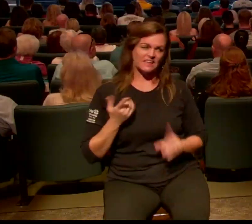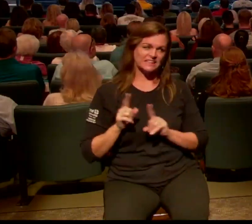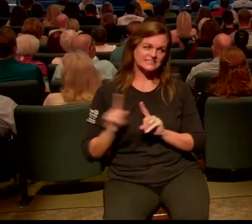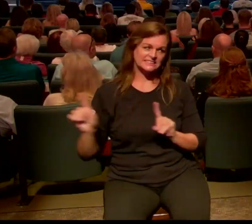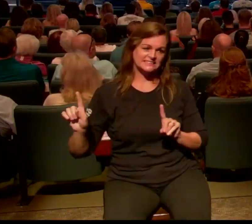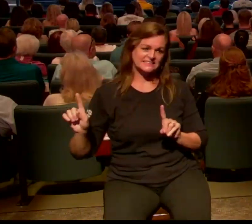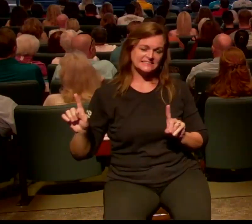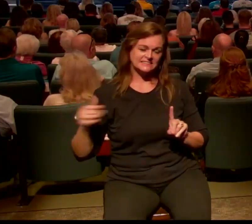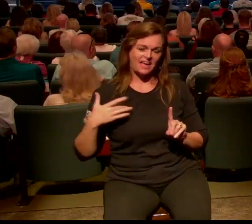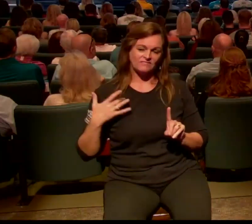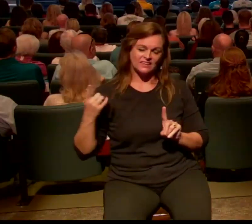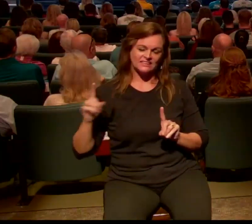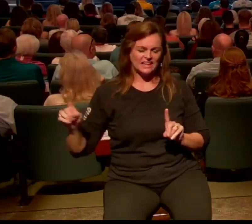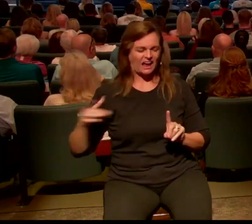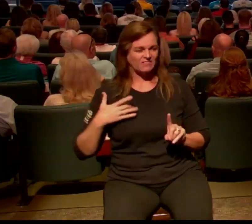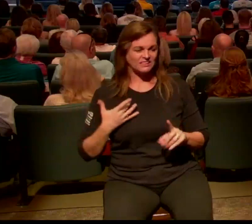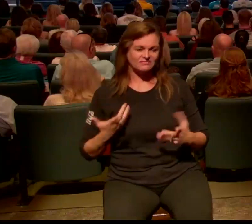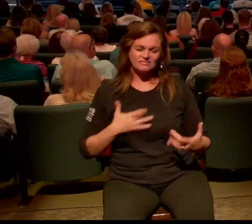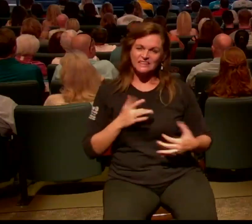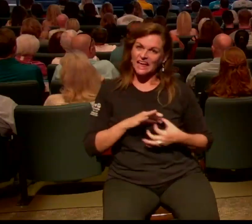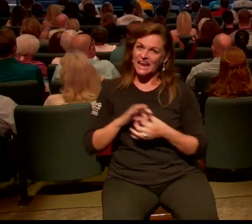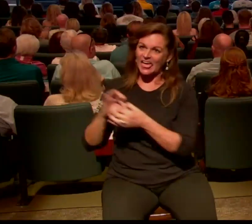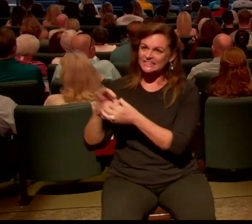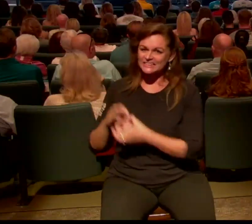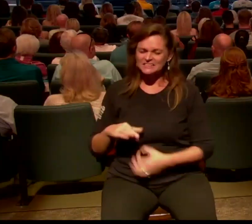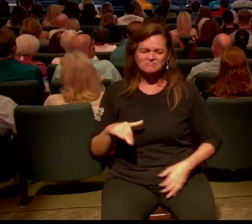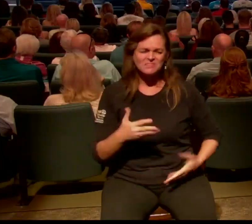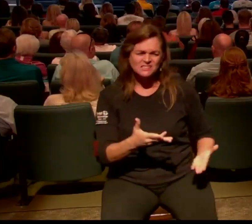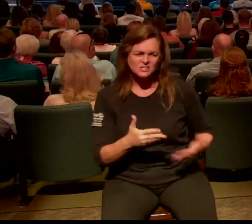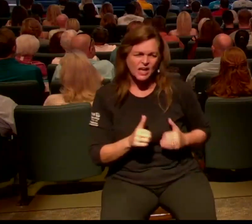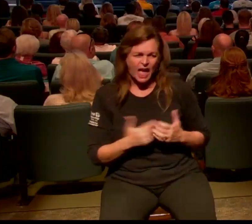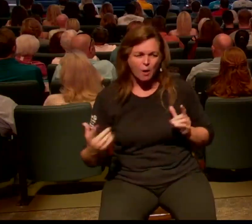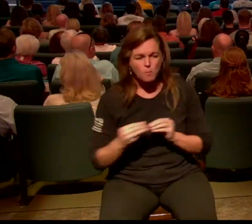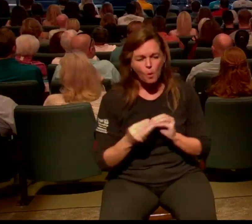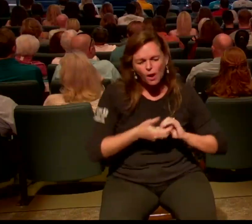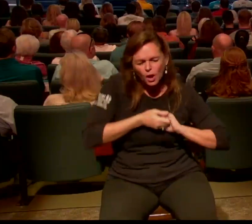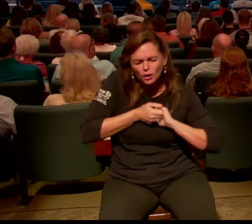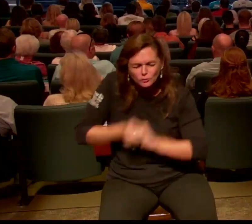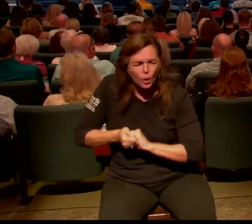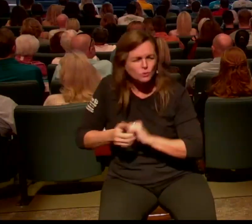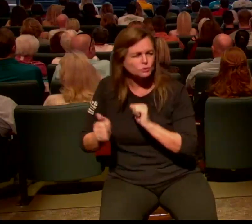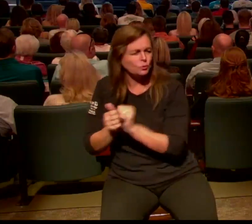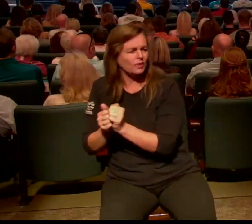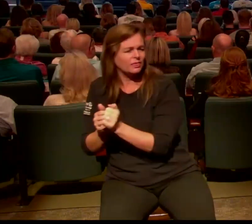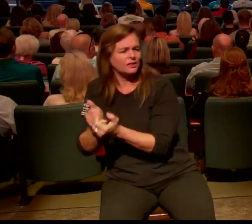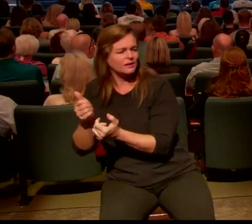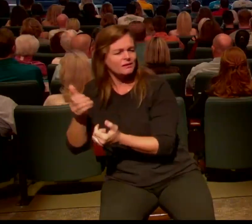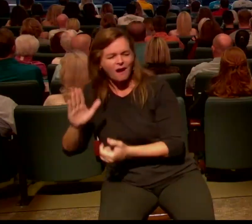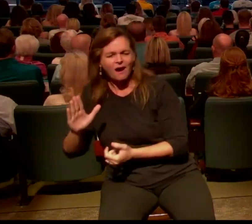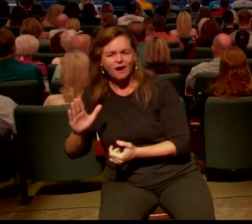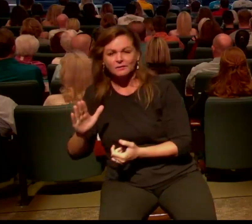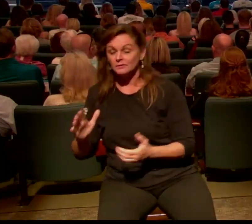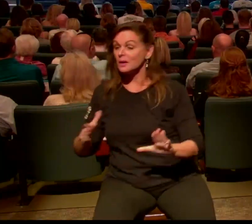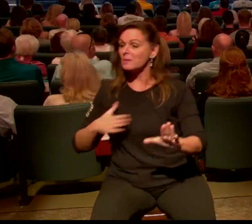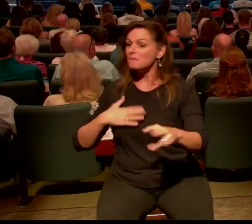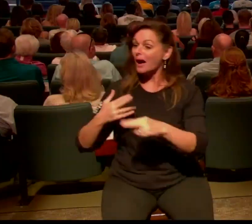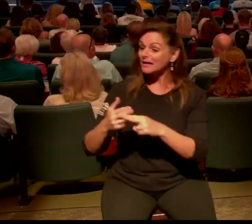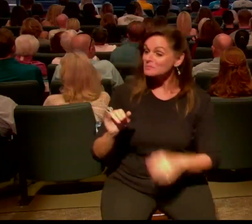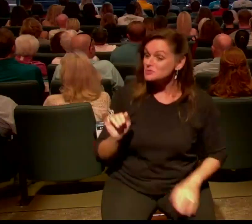and it just seems a little bit, what would you suggest for me? Well, it's very simple. My name's John, I'm your